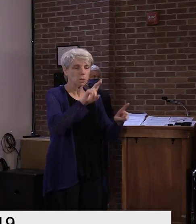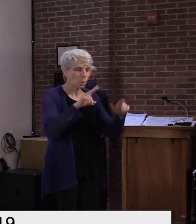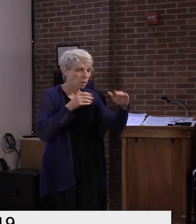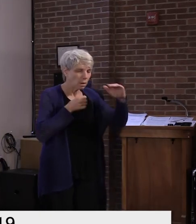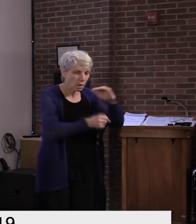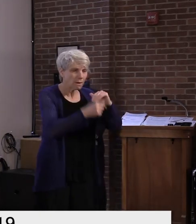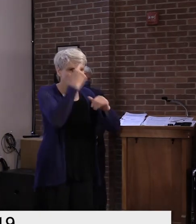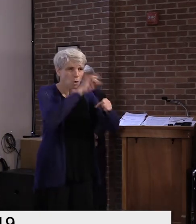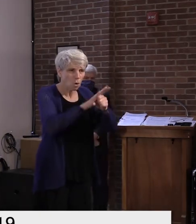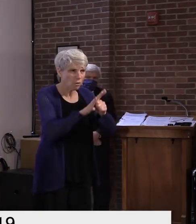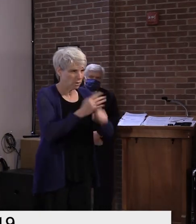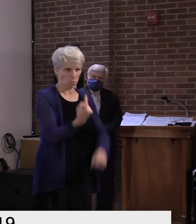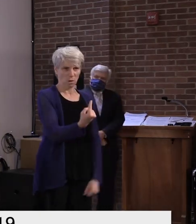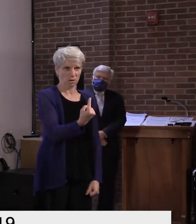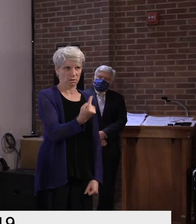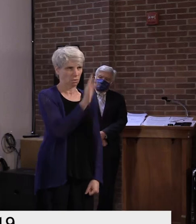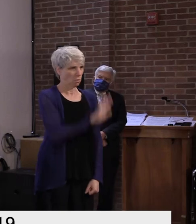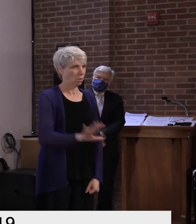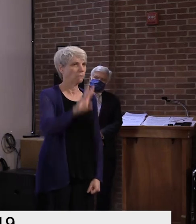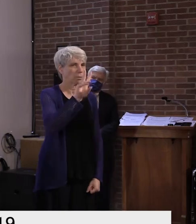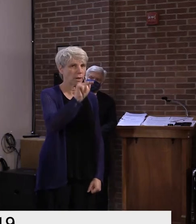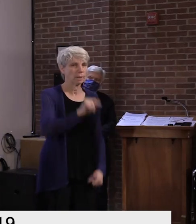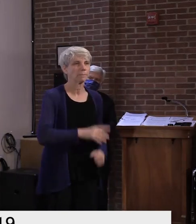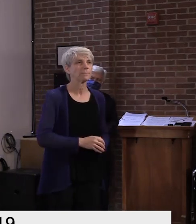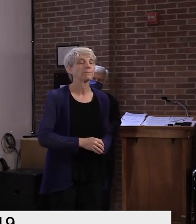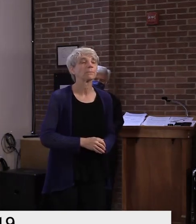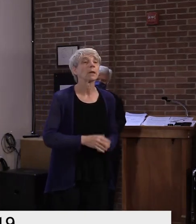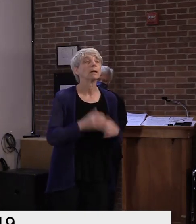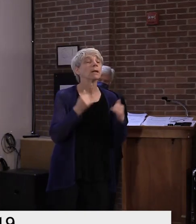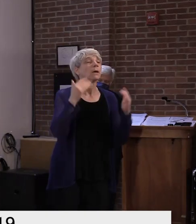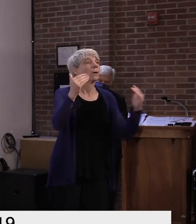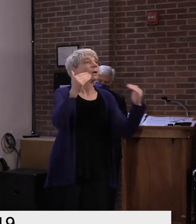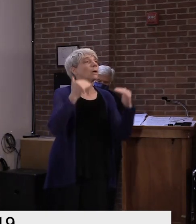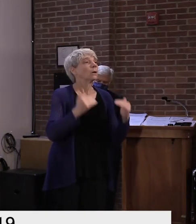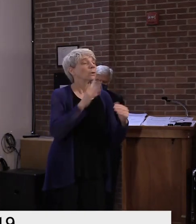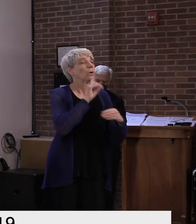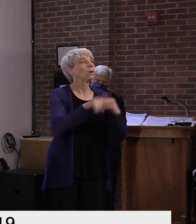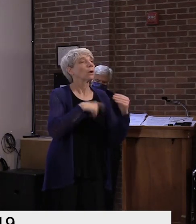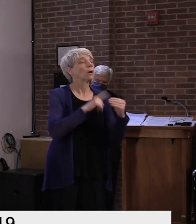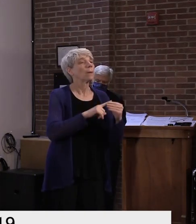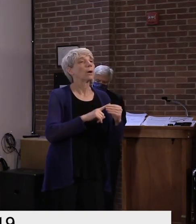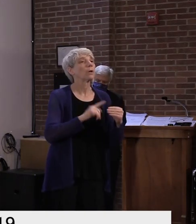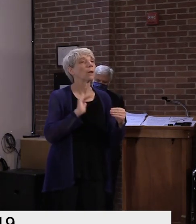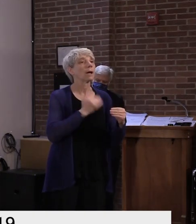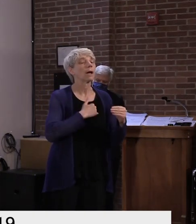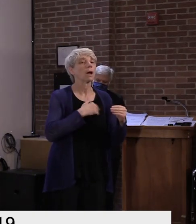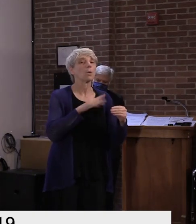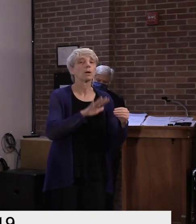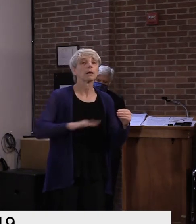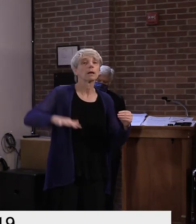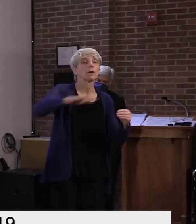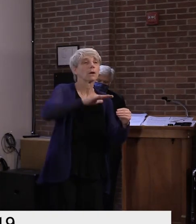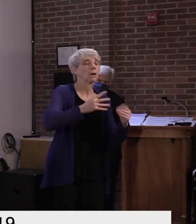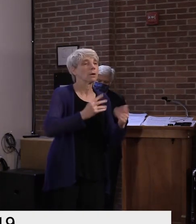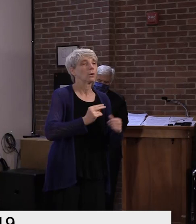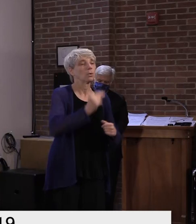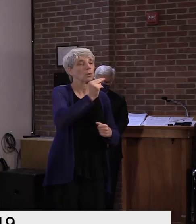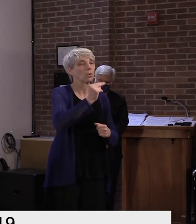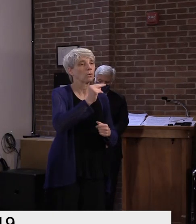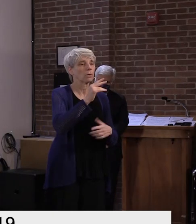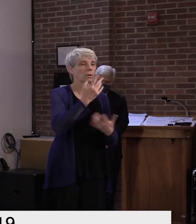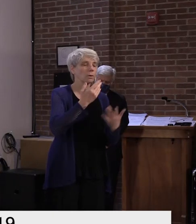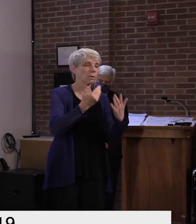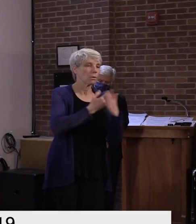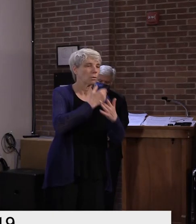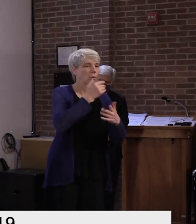Turning now to an analysis that we conducted this week, taking a look at our region, basically Northern New England, Vermont, New